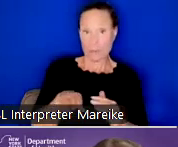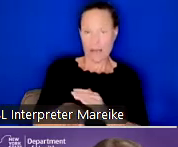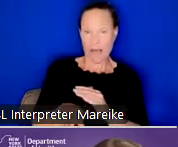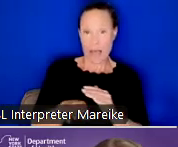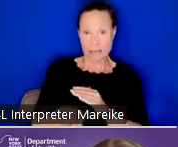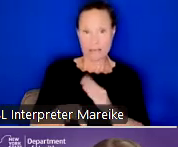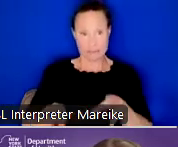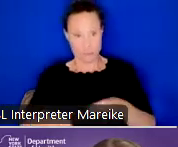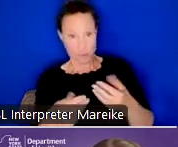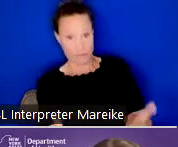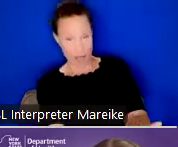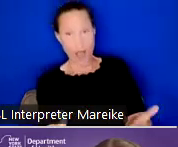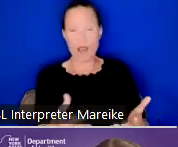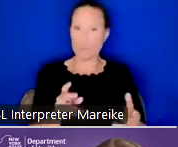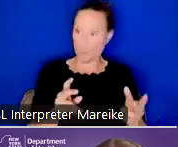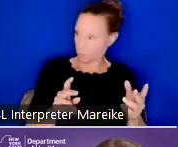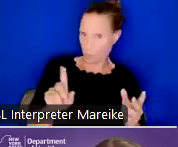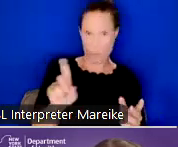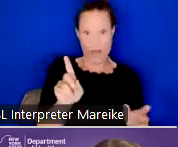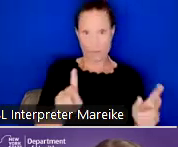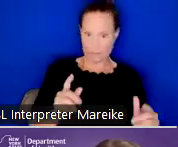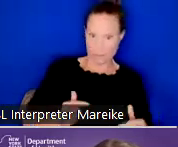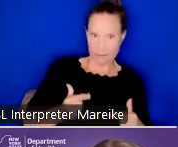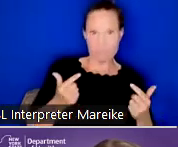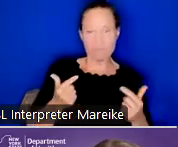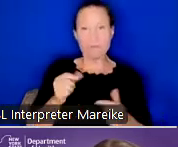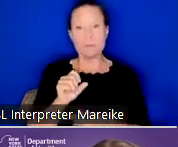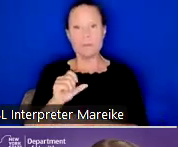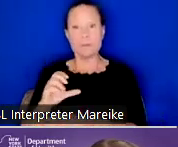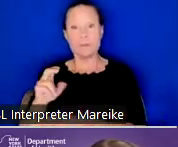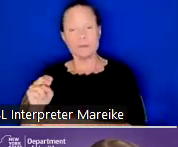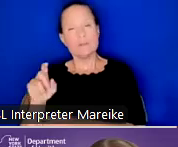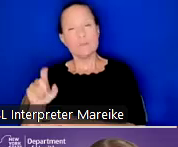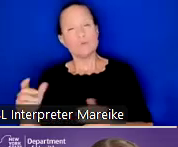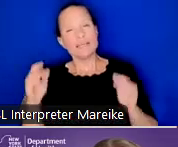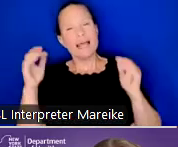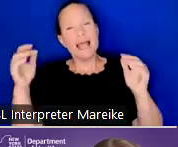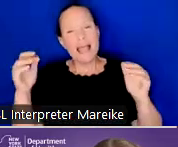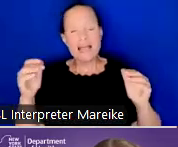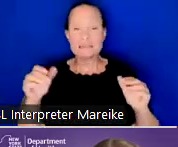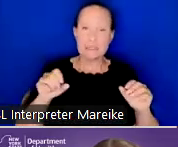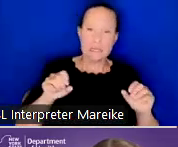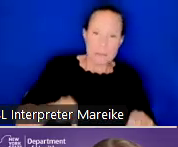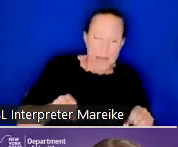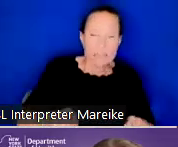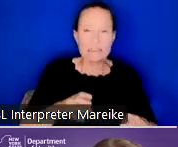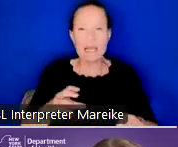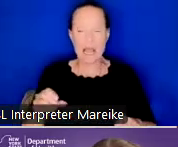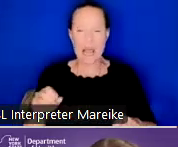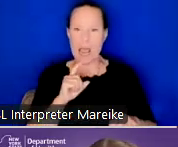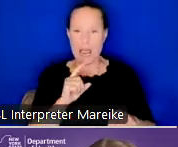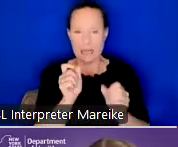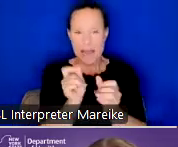they are. The social care network is designed to enhance the capacity and expand the reach of